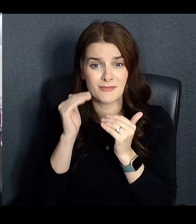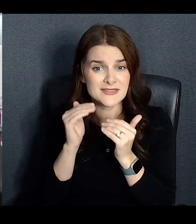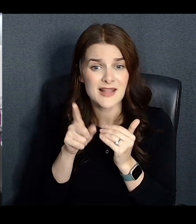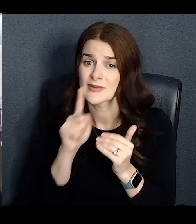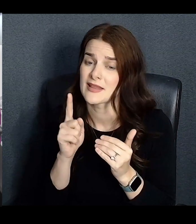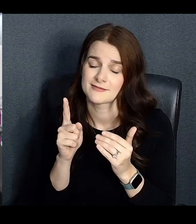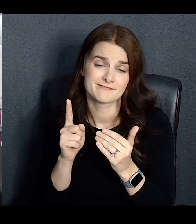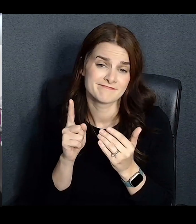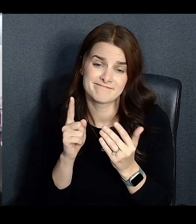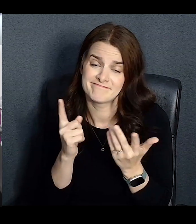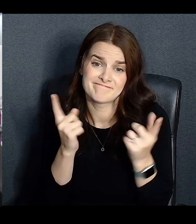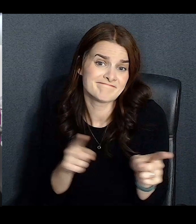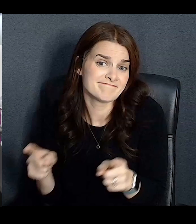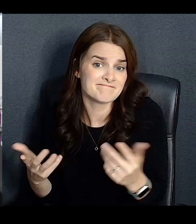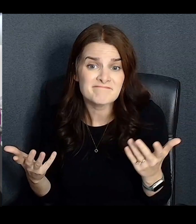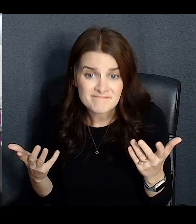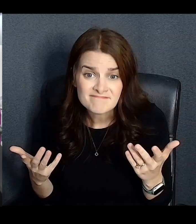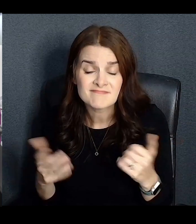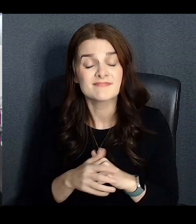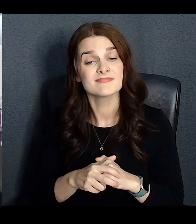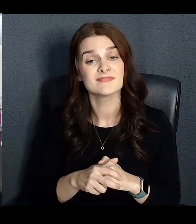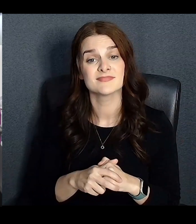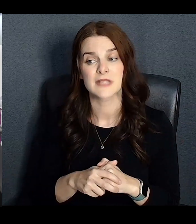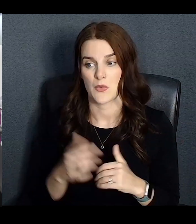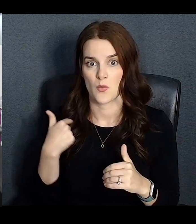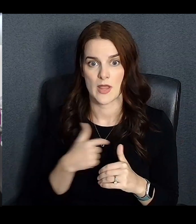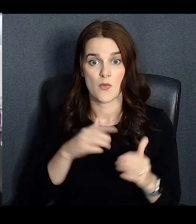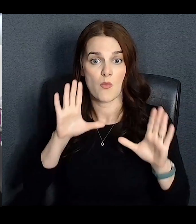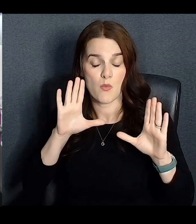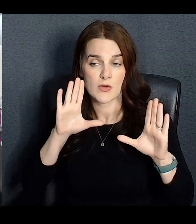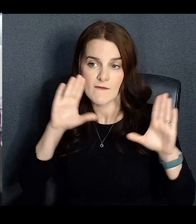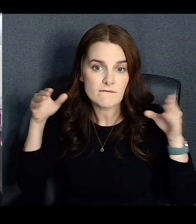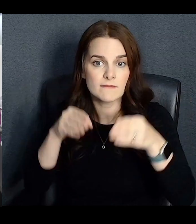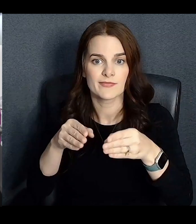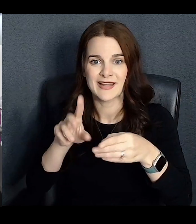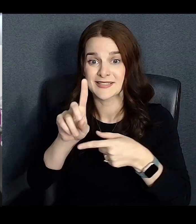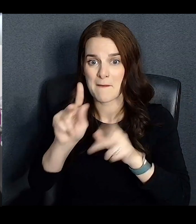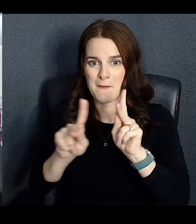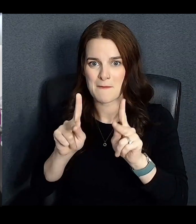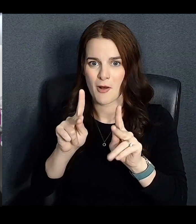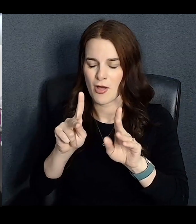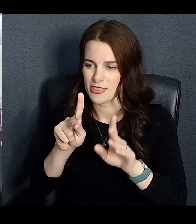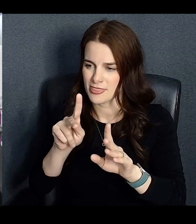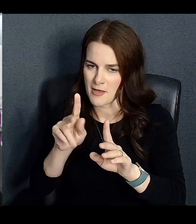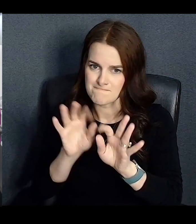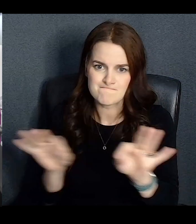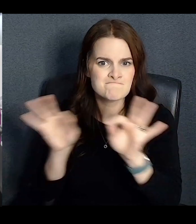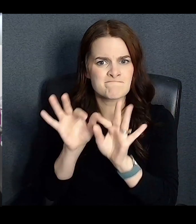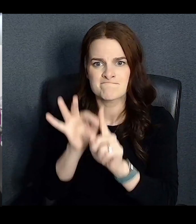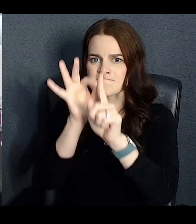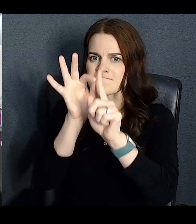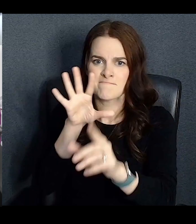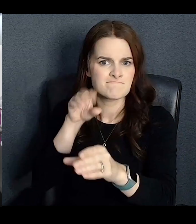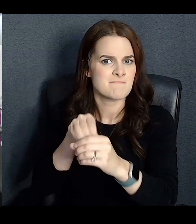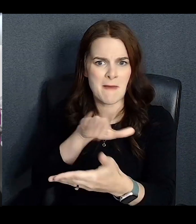very real reality, right? We also want to center disabled people in the middle of the conversation, right? We